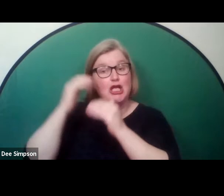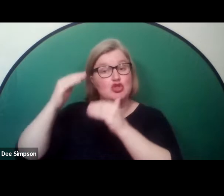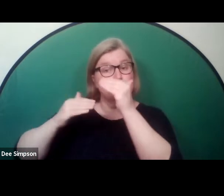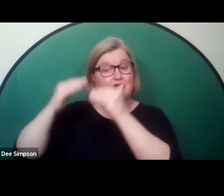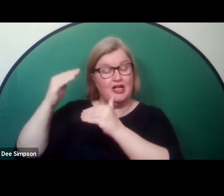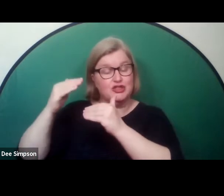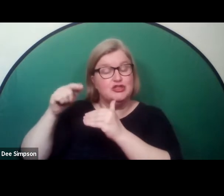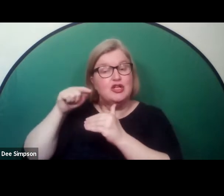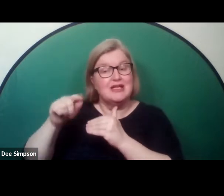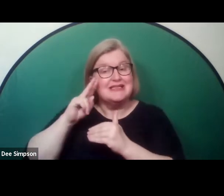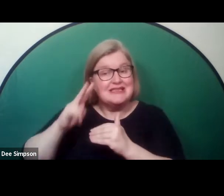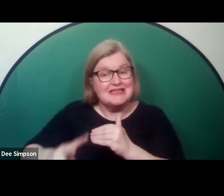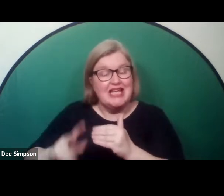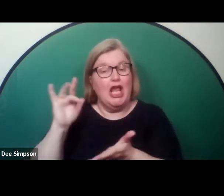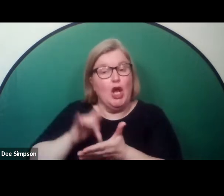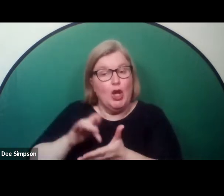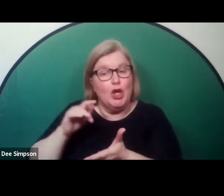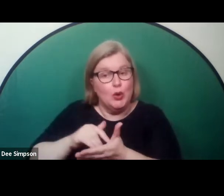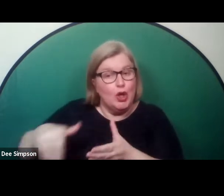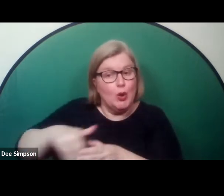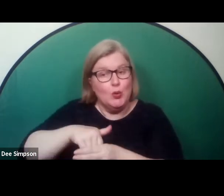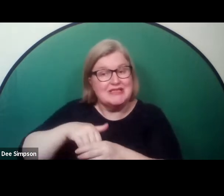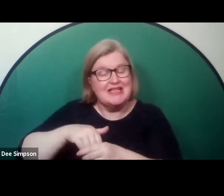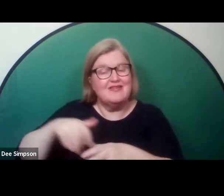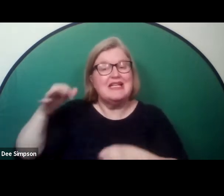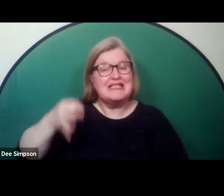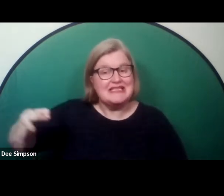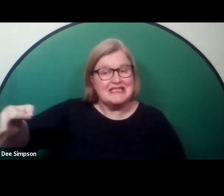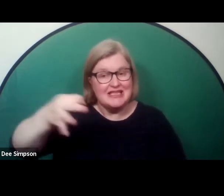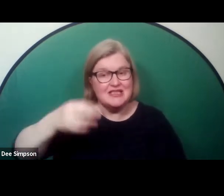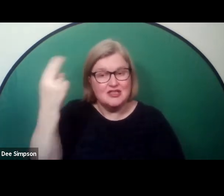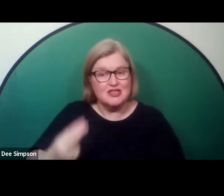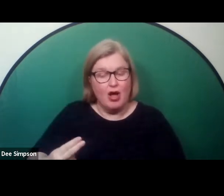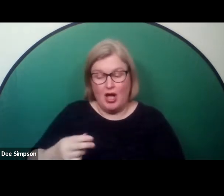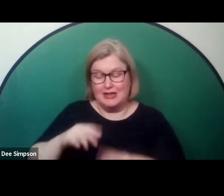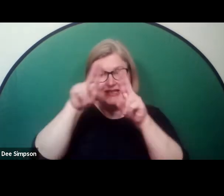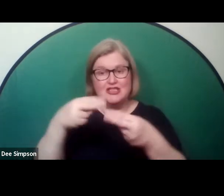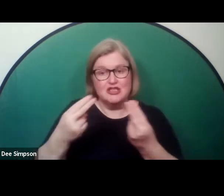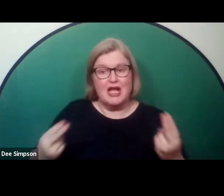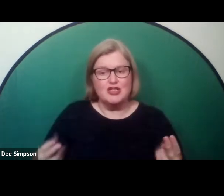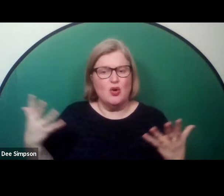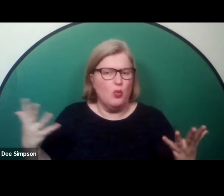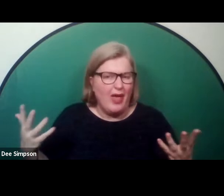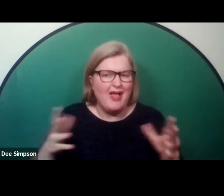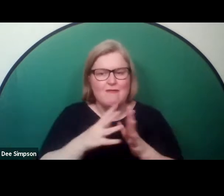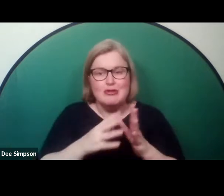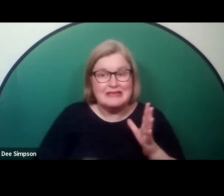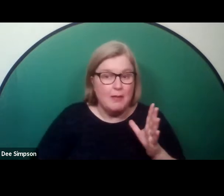inclusive city design in different cities around the world, in countries like Mongolia, India,